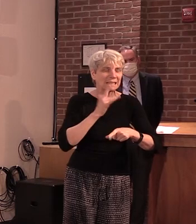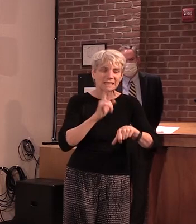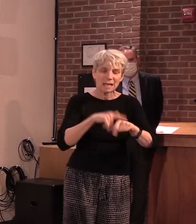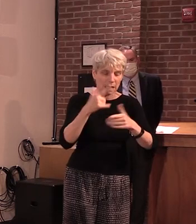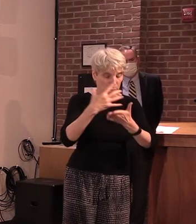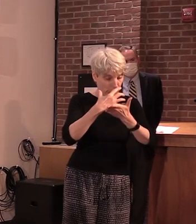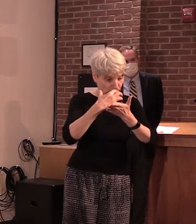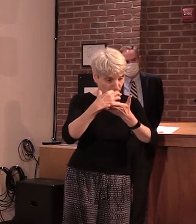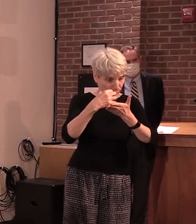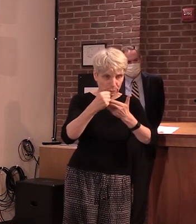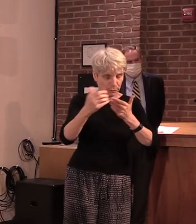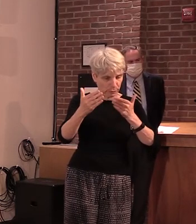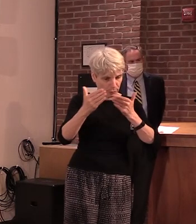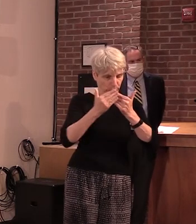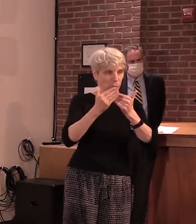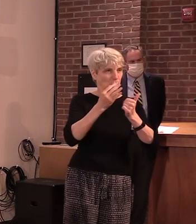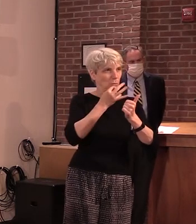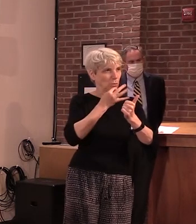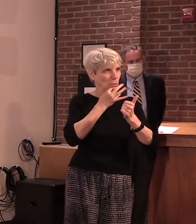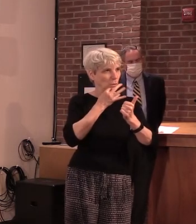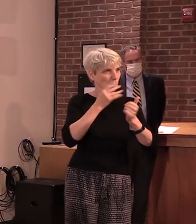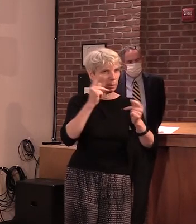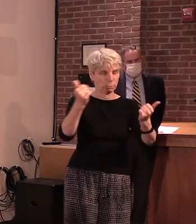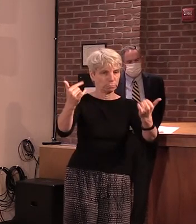to take steps more immediately.